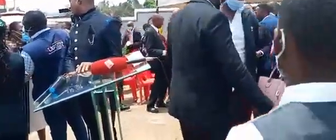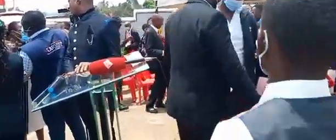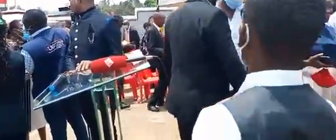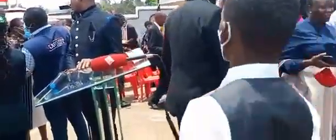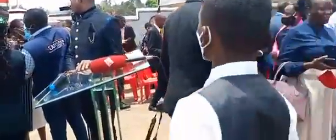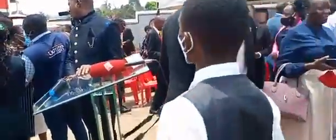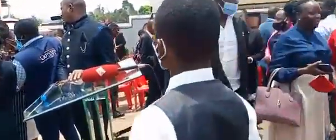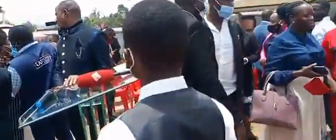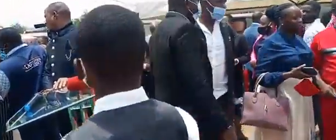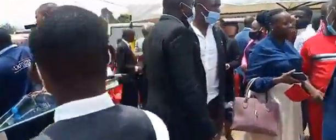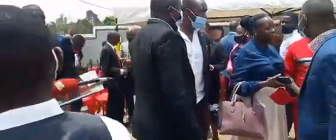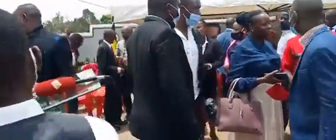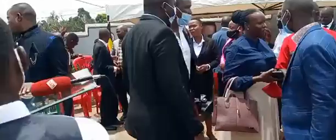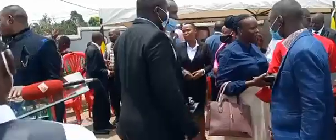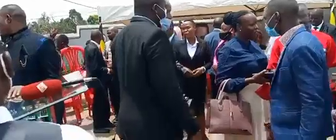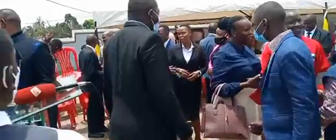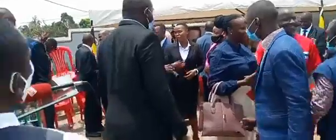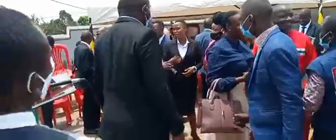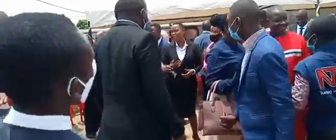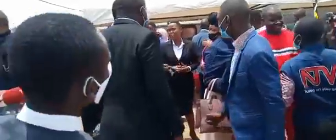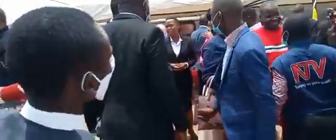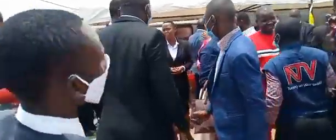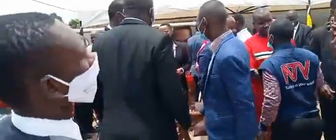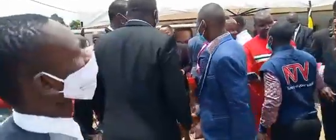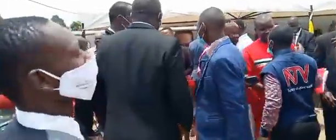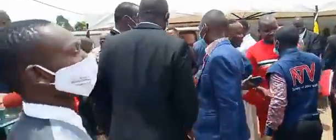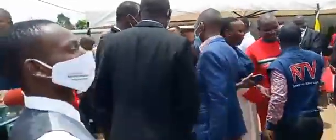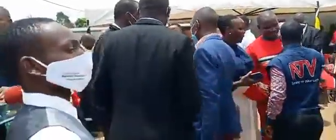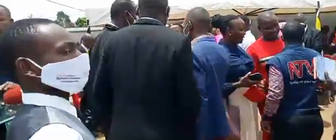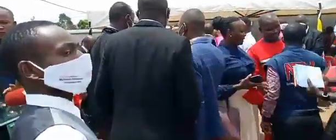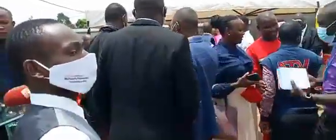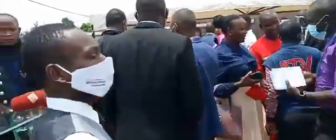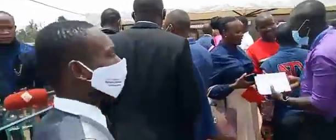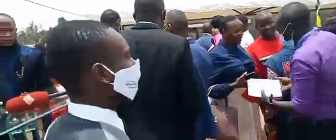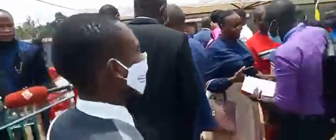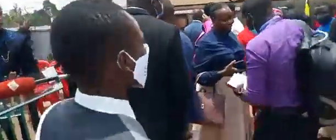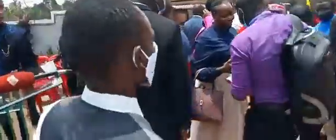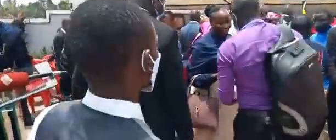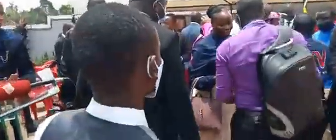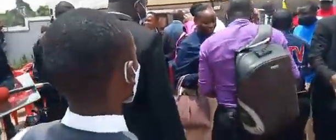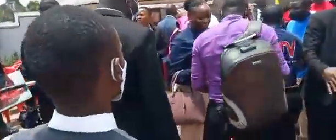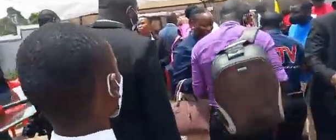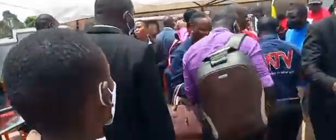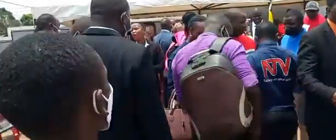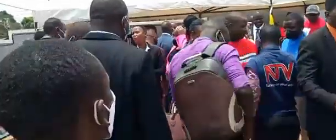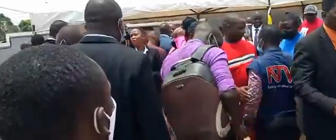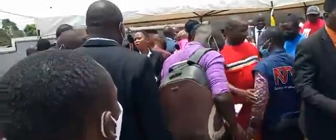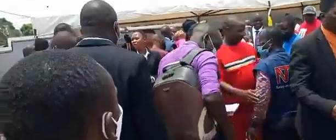Robert Chaguranyi Center, and we will always salute you, our president, today and forever.